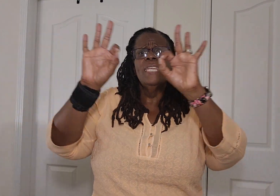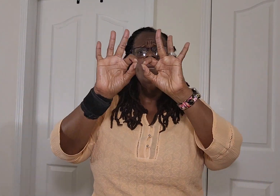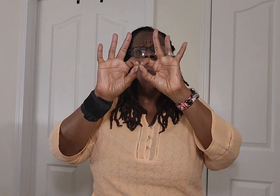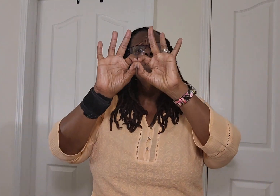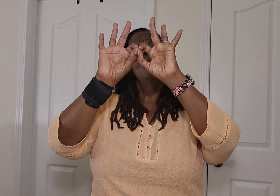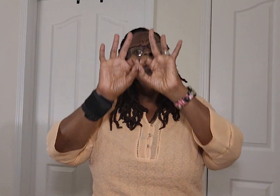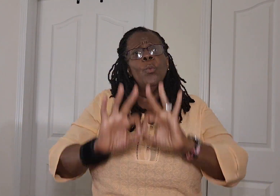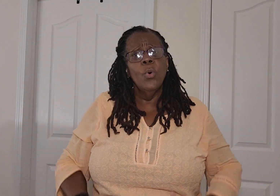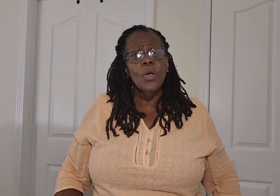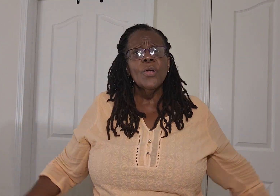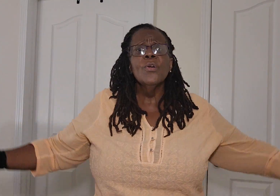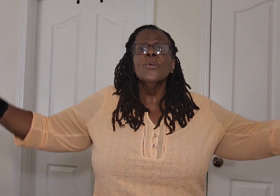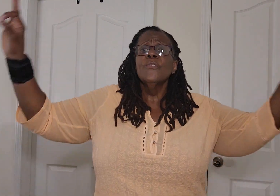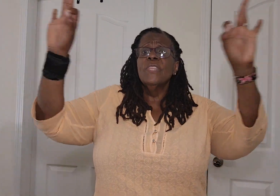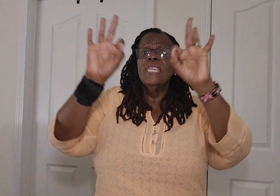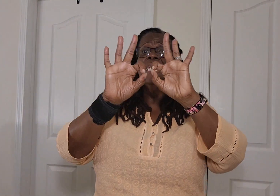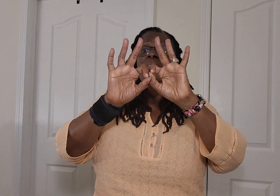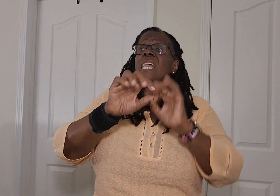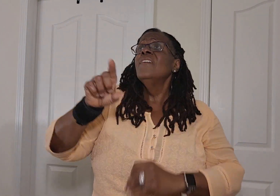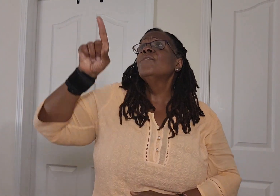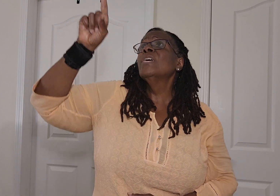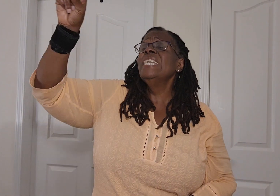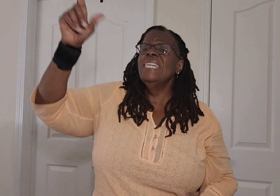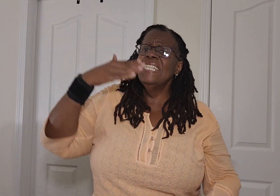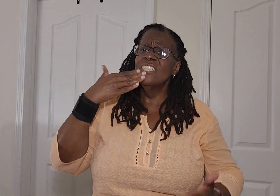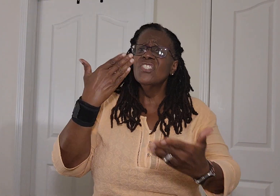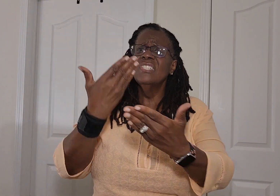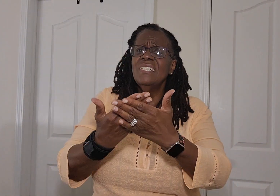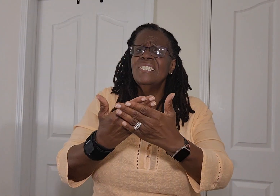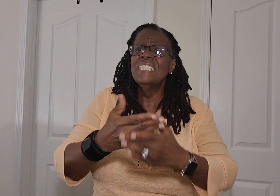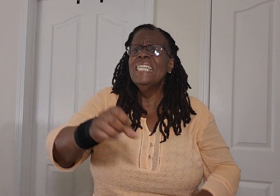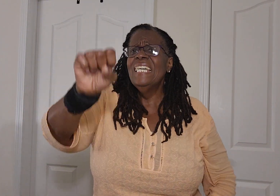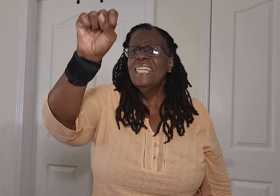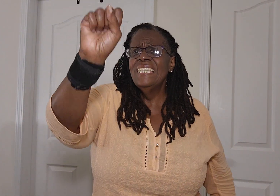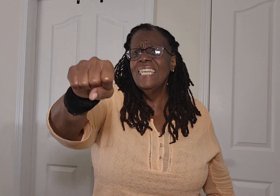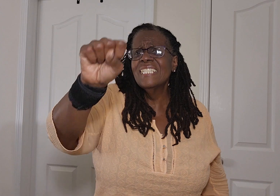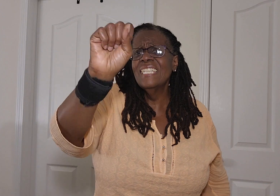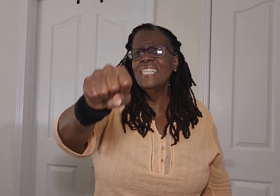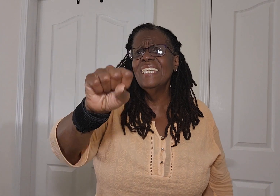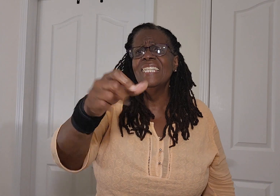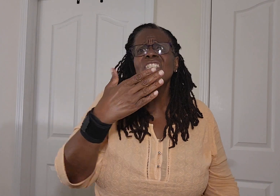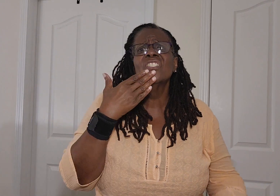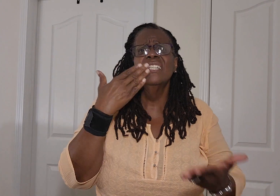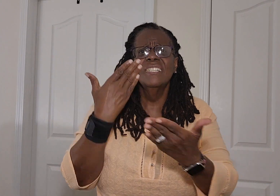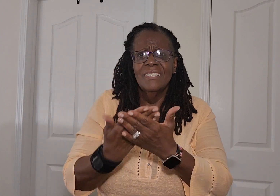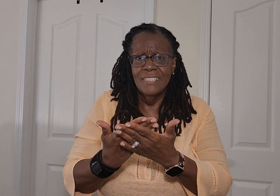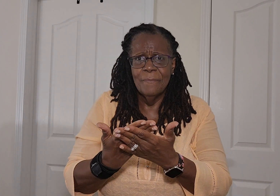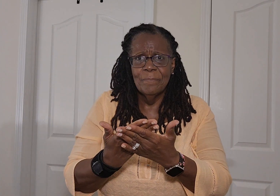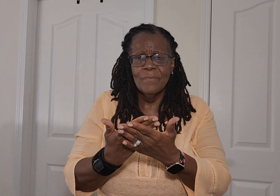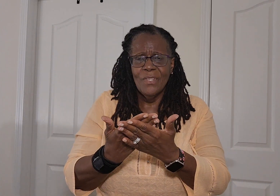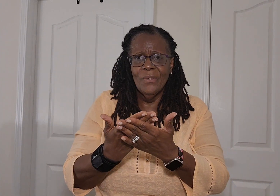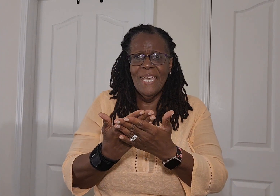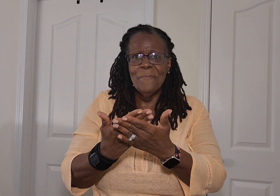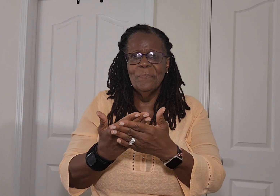worthy, worthy. For he is good. Yes, he is good. Okay?